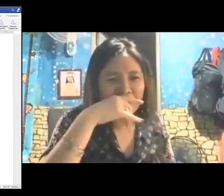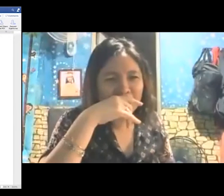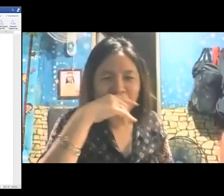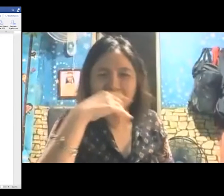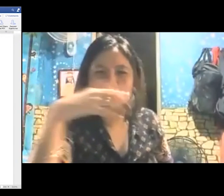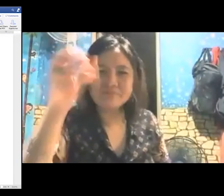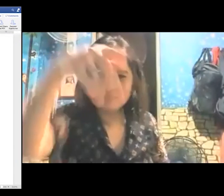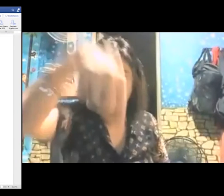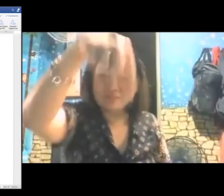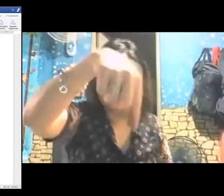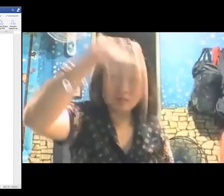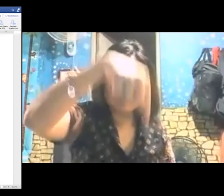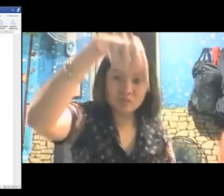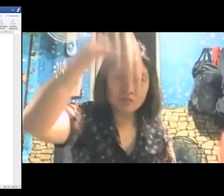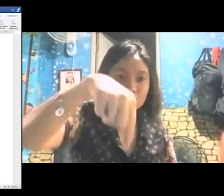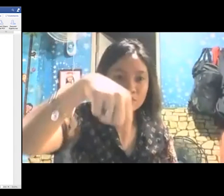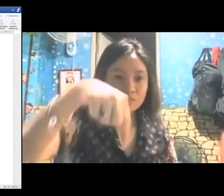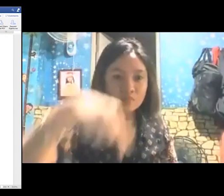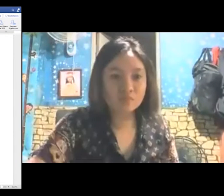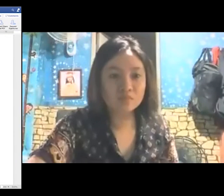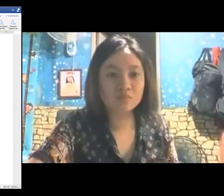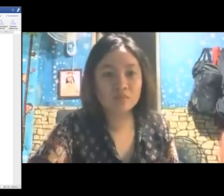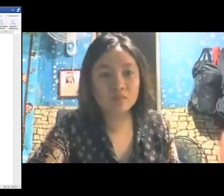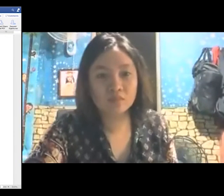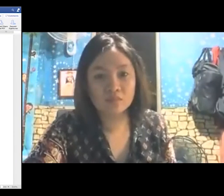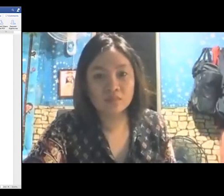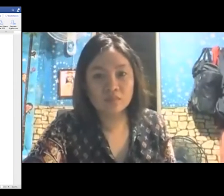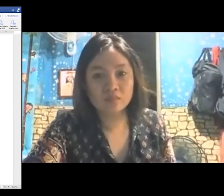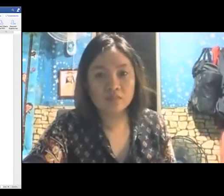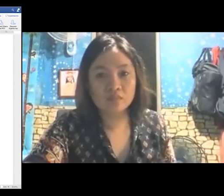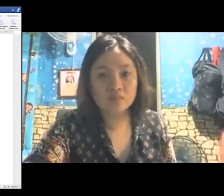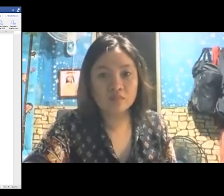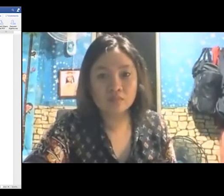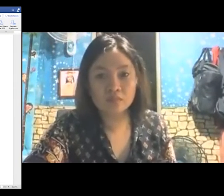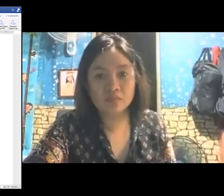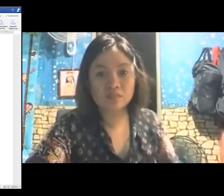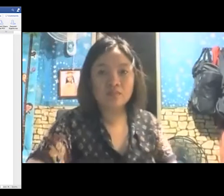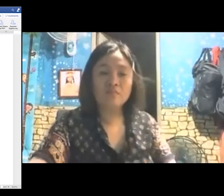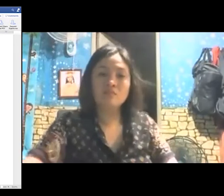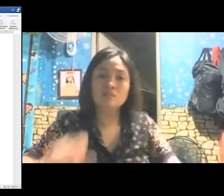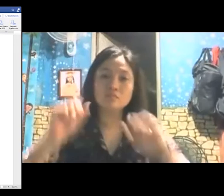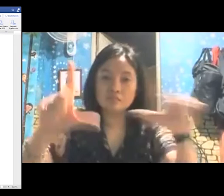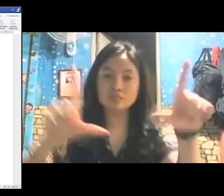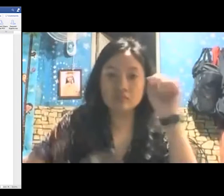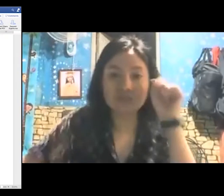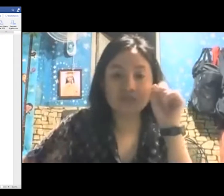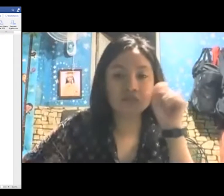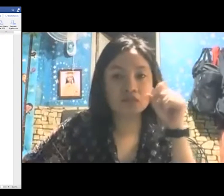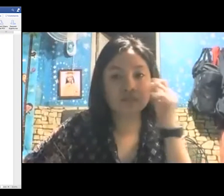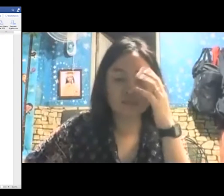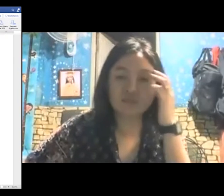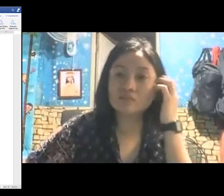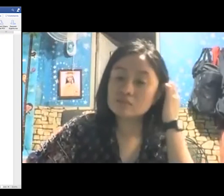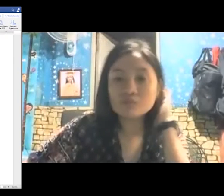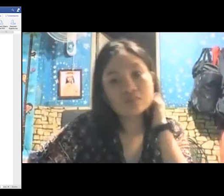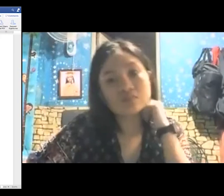and then Okay. bigger than to the right spacing. So we have the right and the left. Yeah. Shaq has